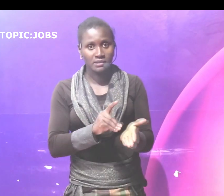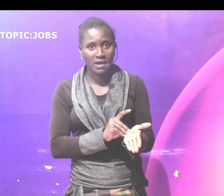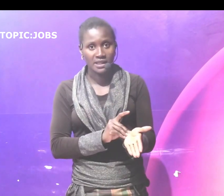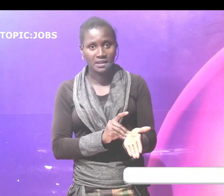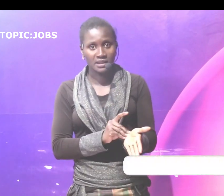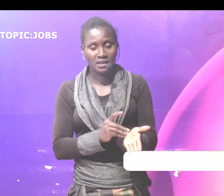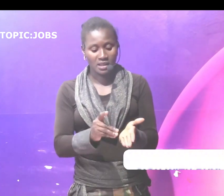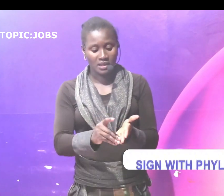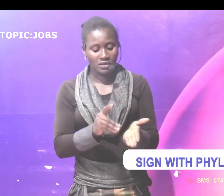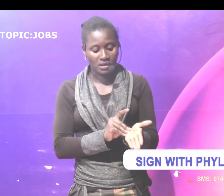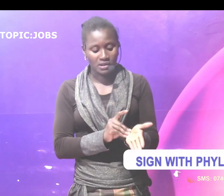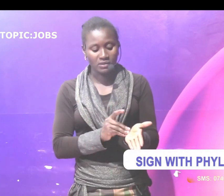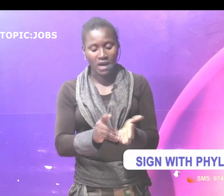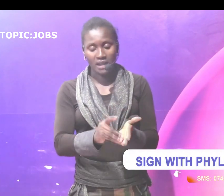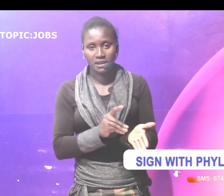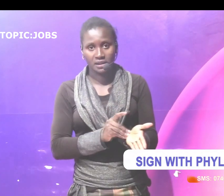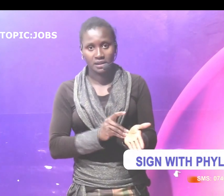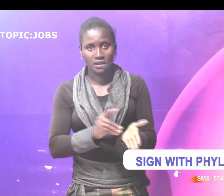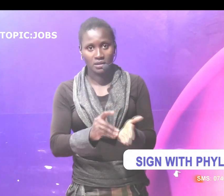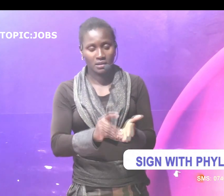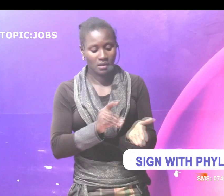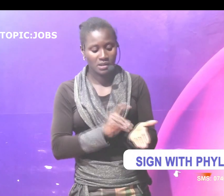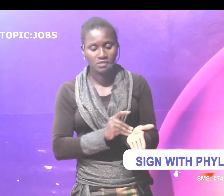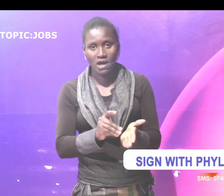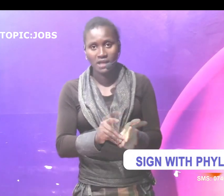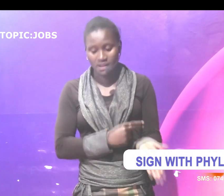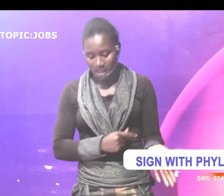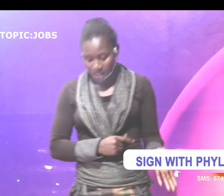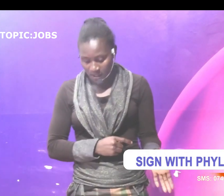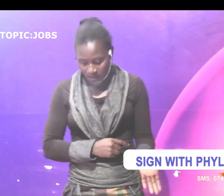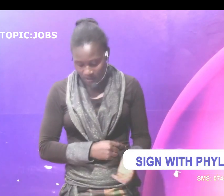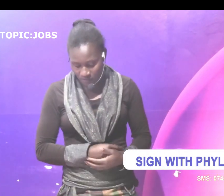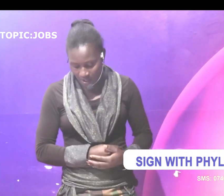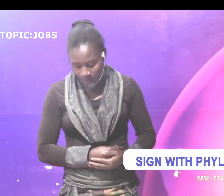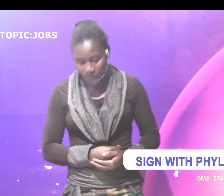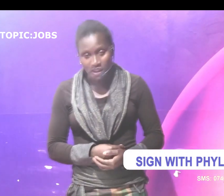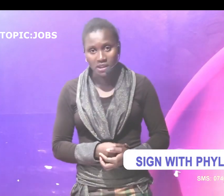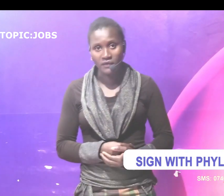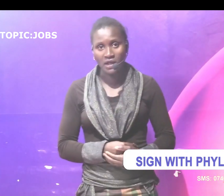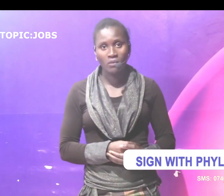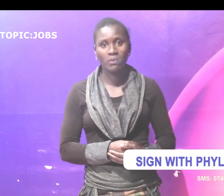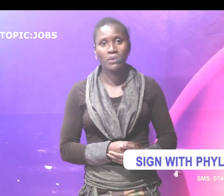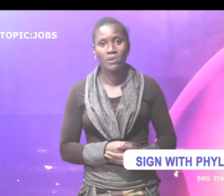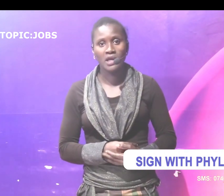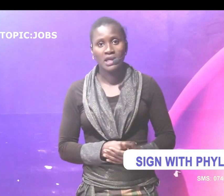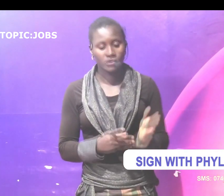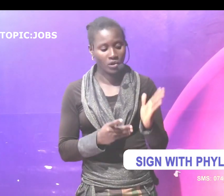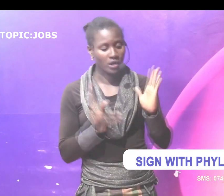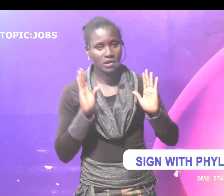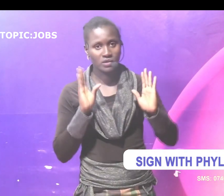demand, demand, demand. And then we have develop. So using a